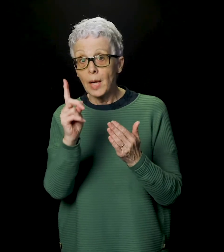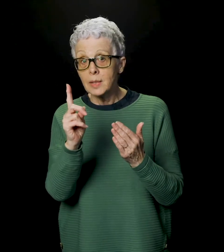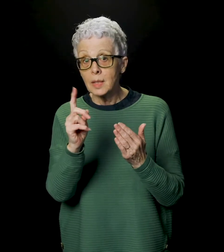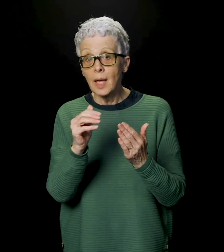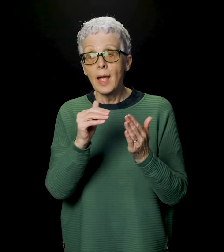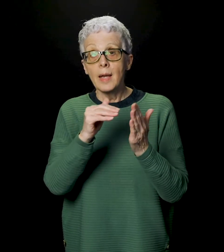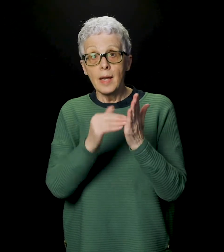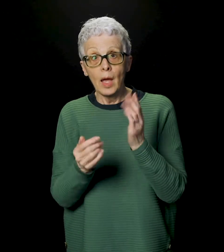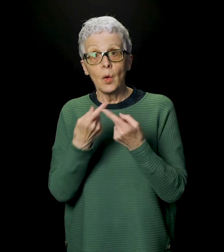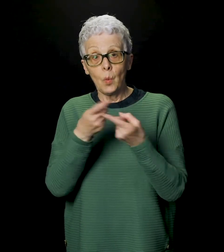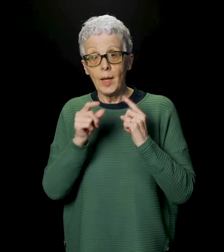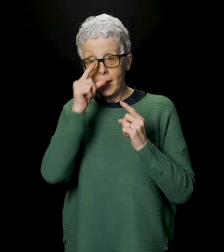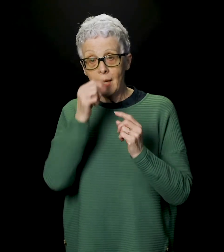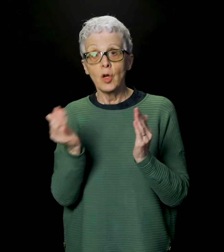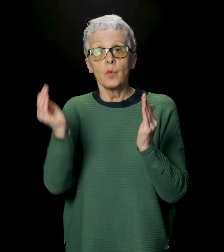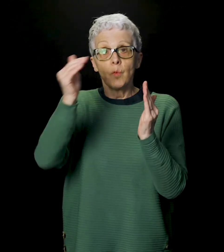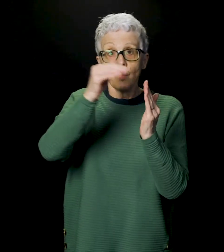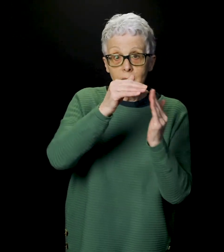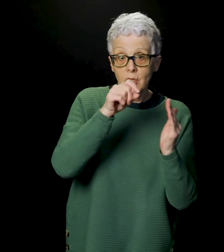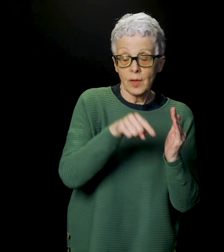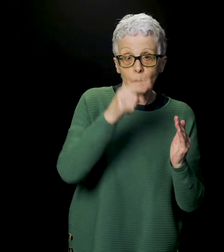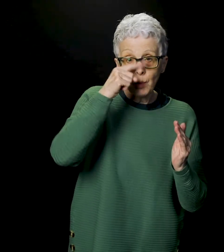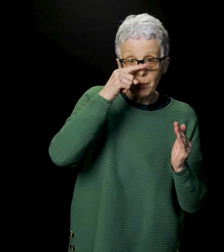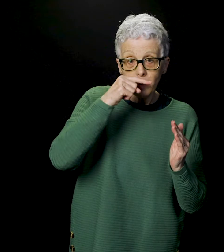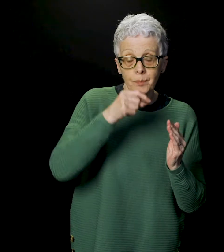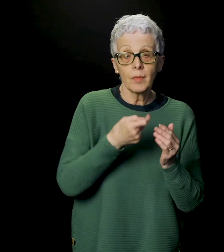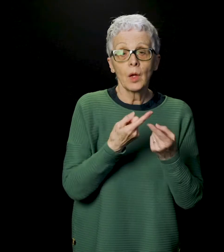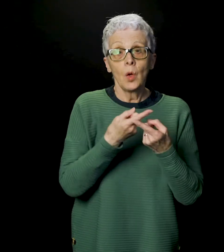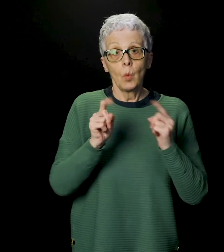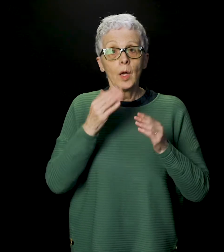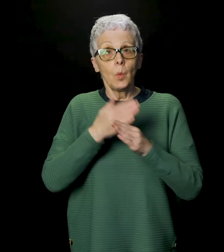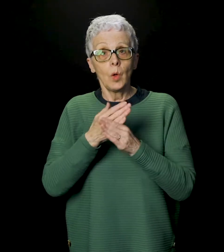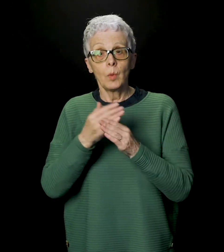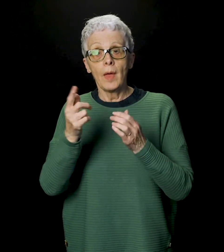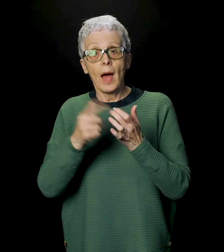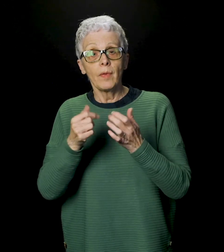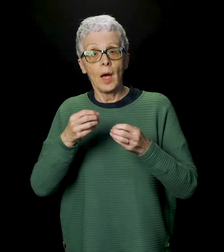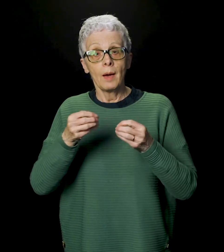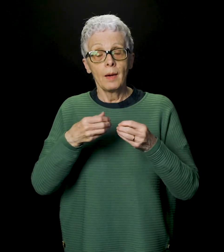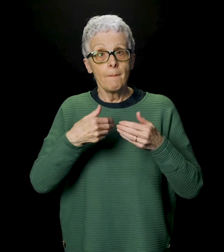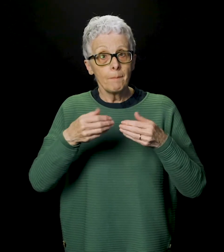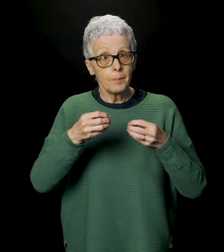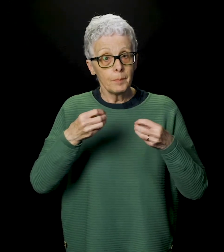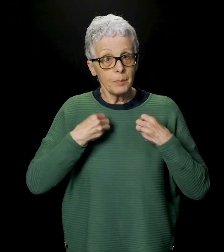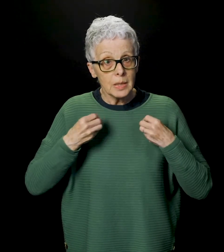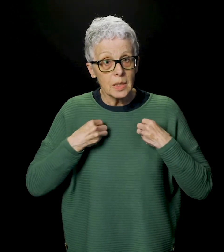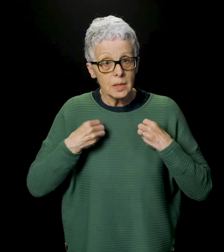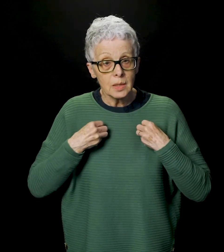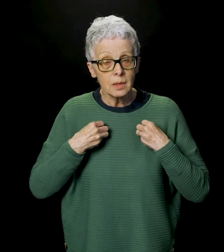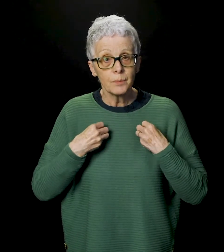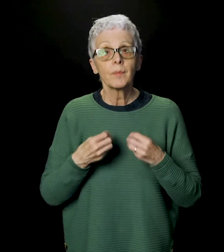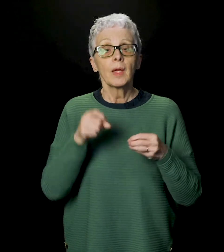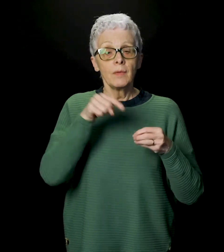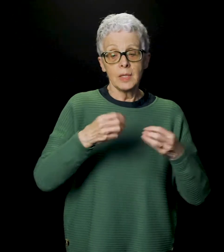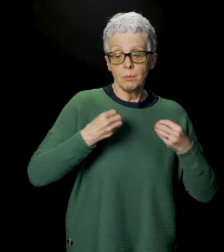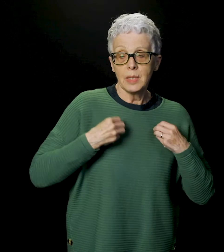But that's just accelerated in the last year and a half when we worked with another organisation and they handed over